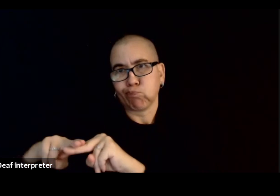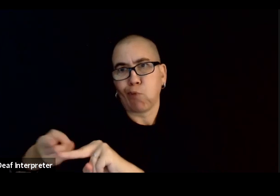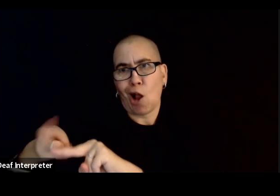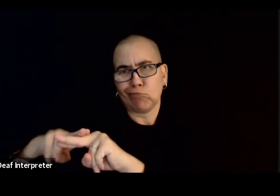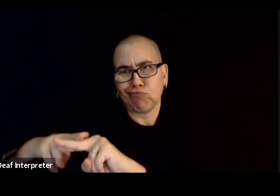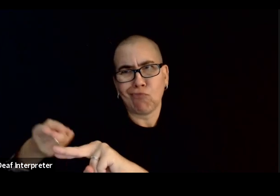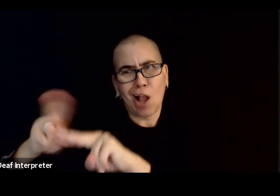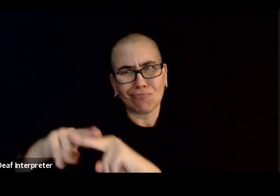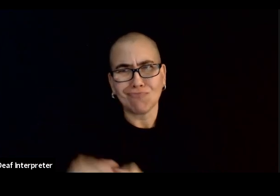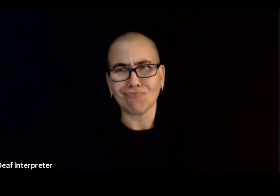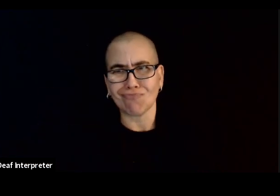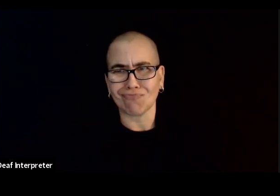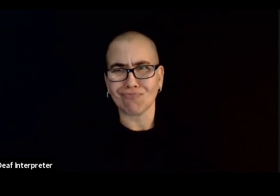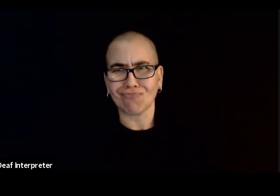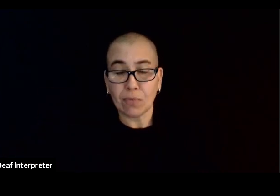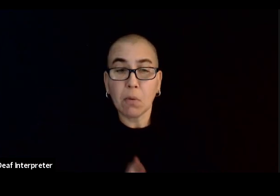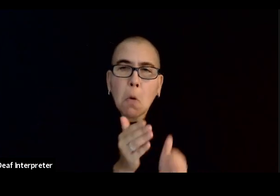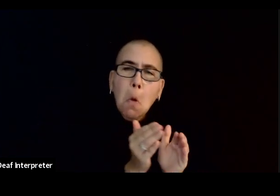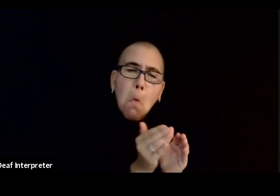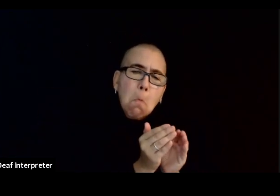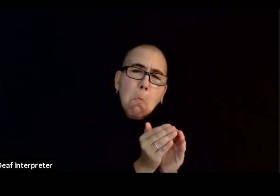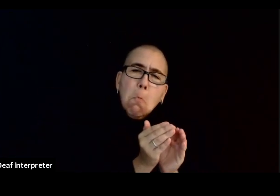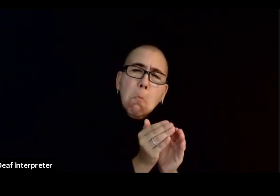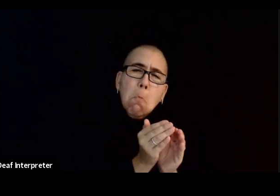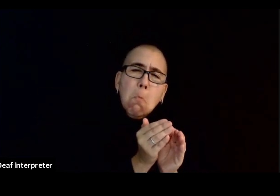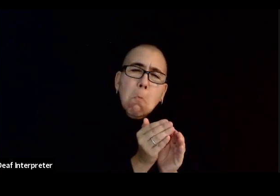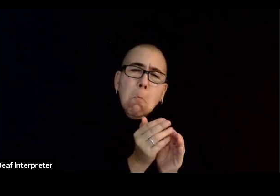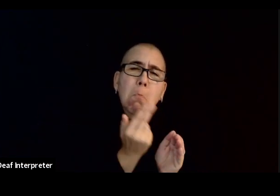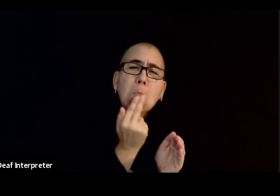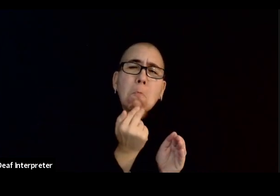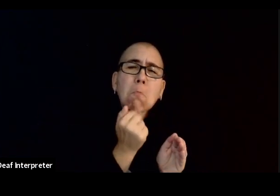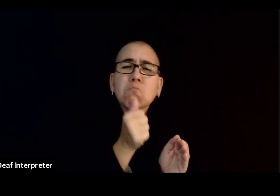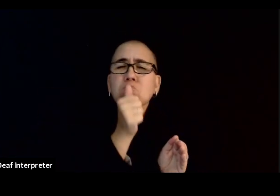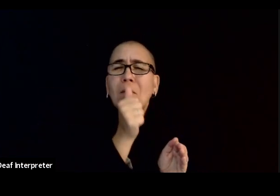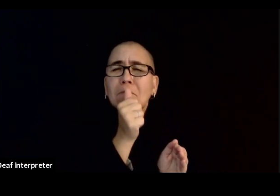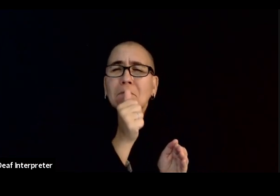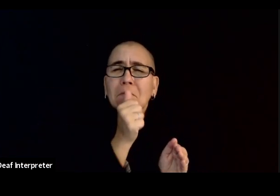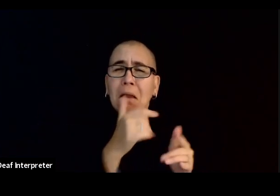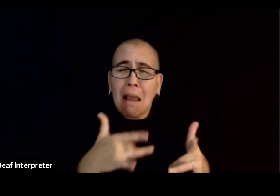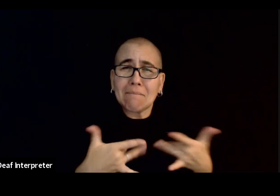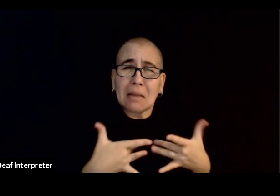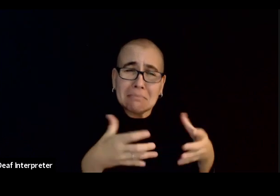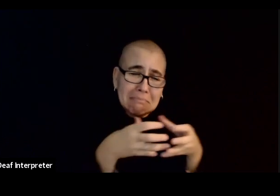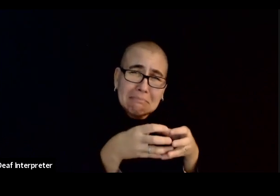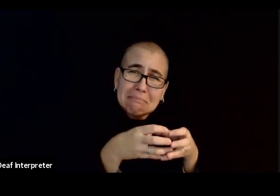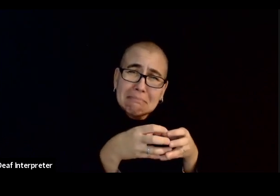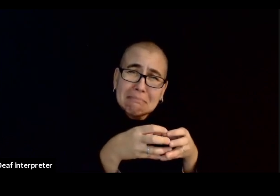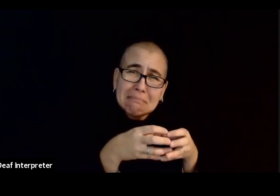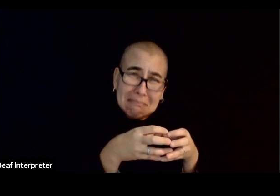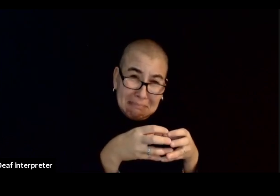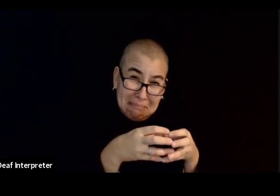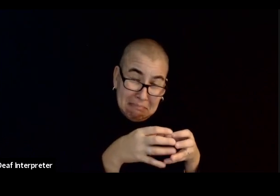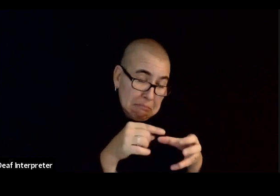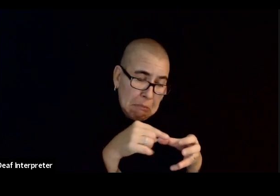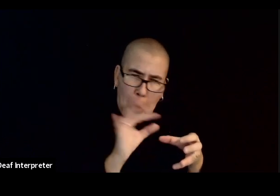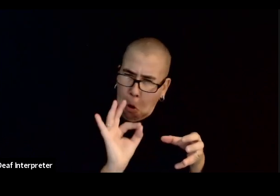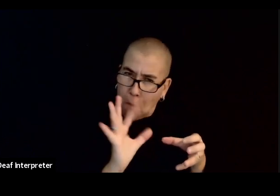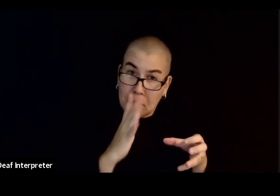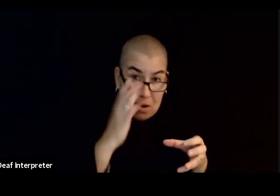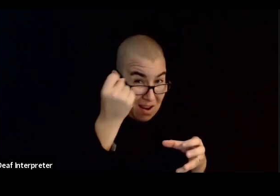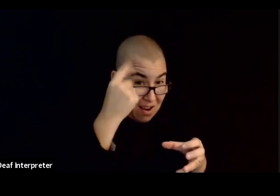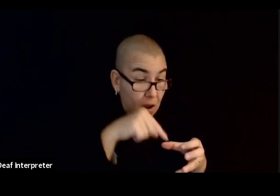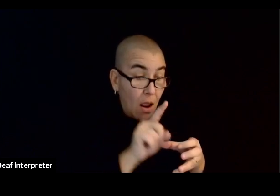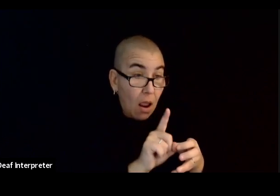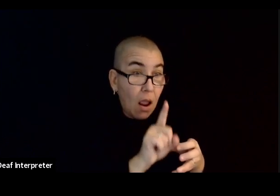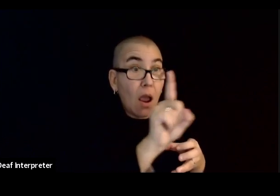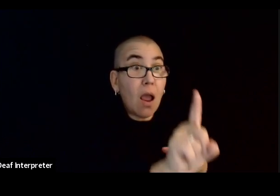then that generates cases, but then each of those cases go back into an environment, a world, a